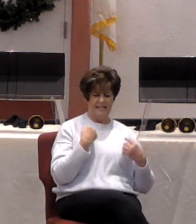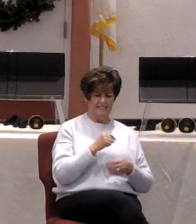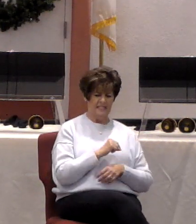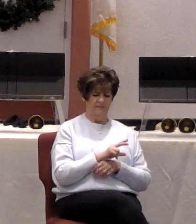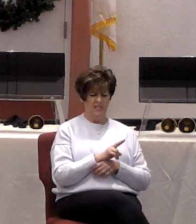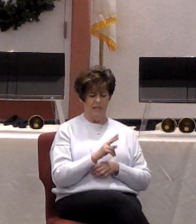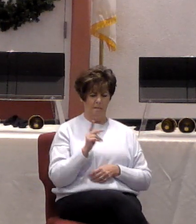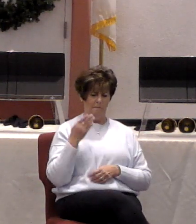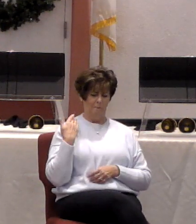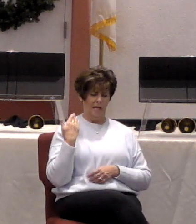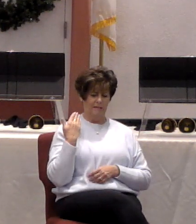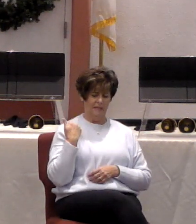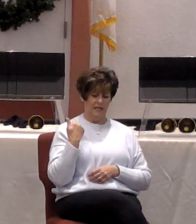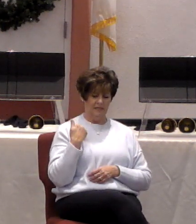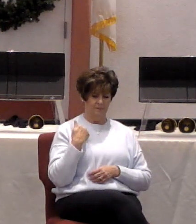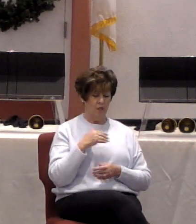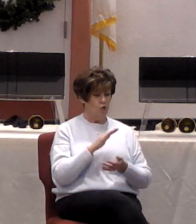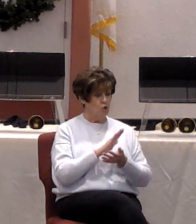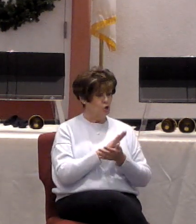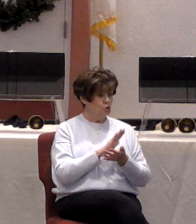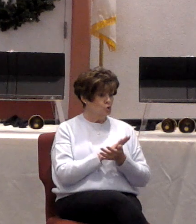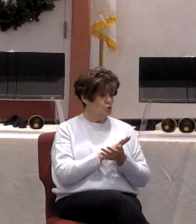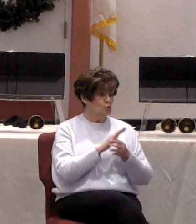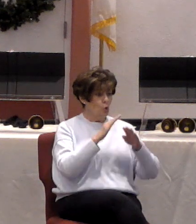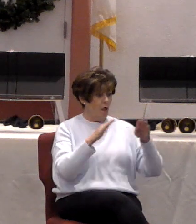and I bet a lot of you remember it. It was called Schoolhouse Rock.